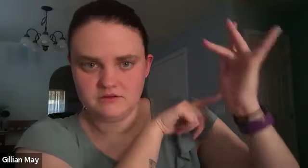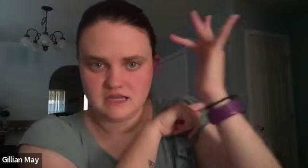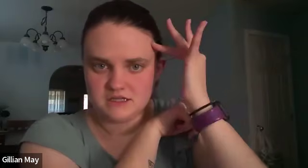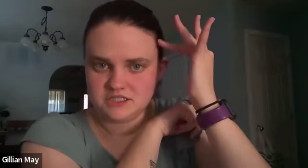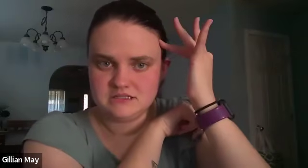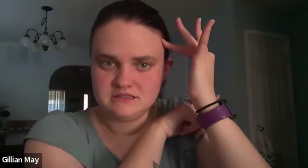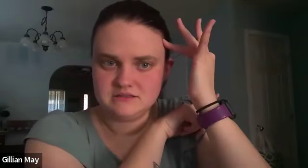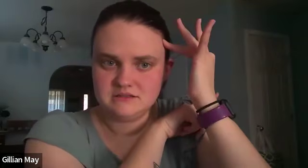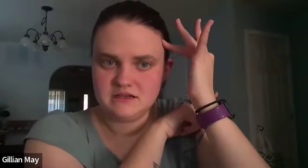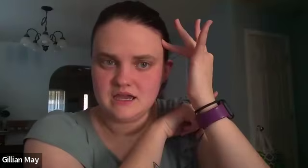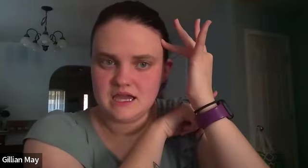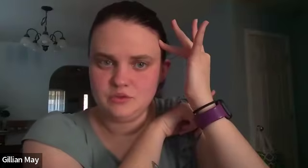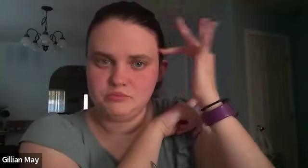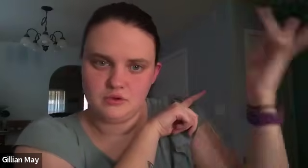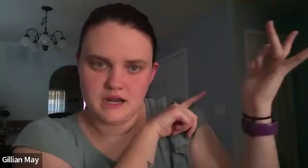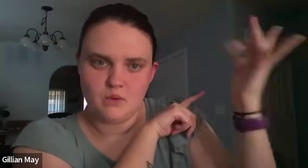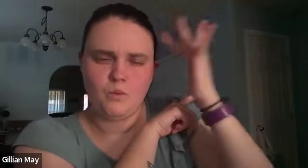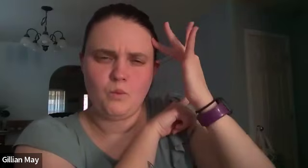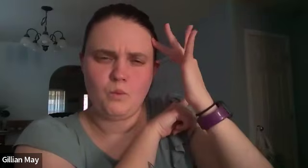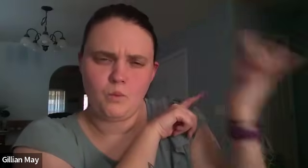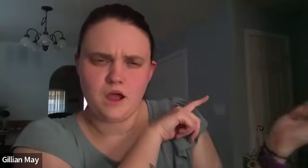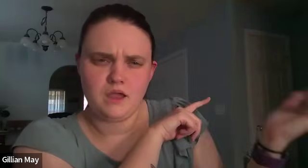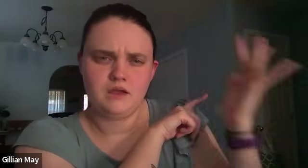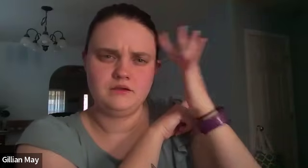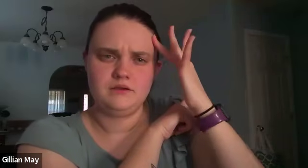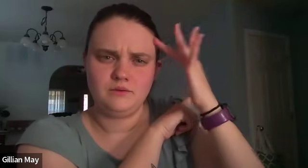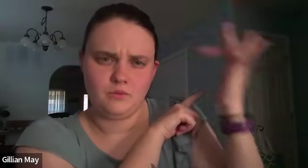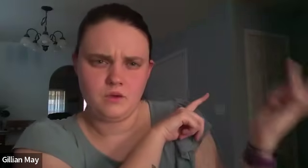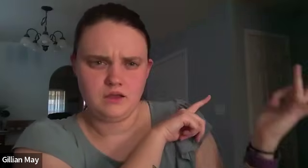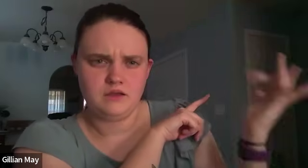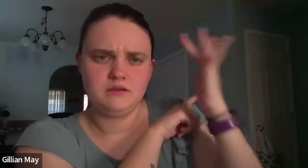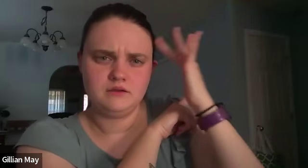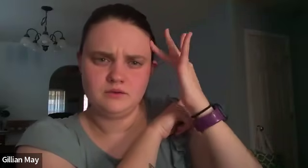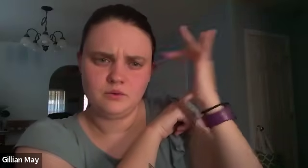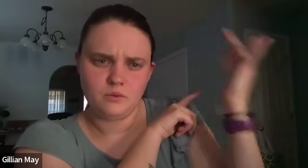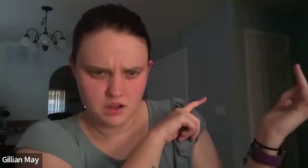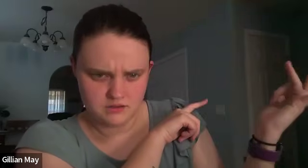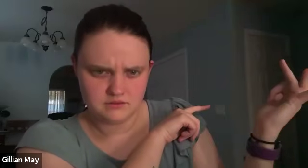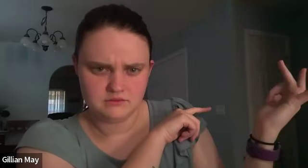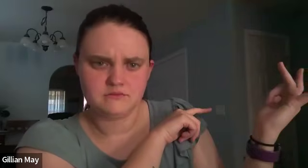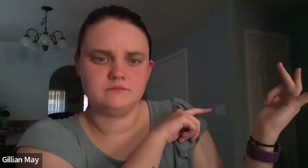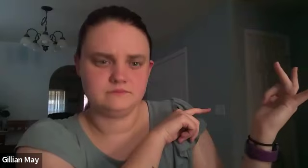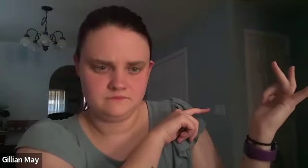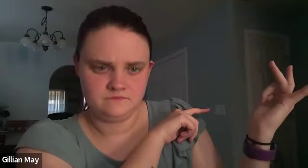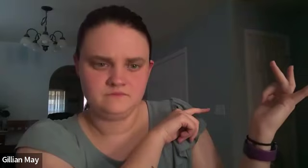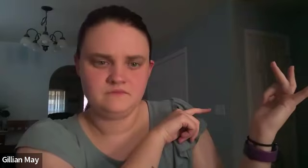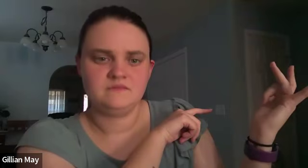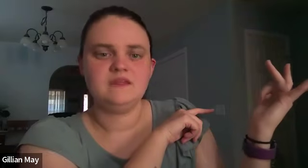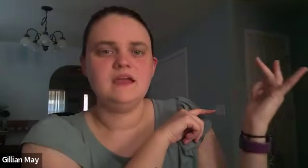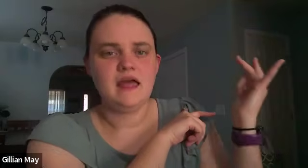finger attaches and you pull it out. Y. Y. Y. Mm-hmm.